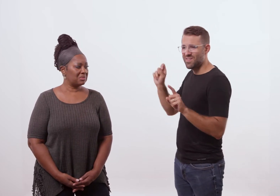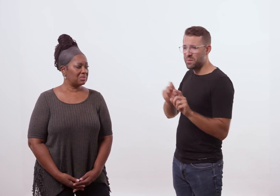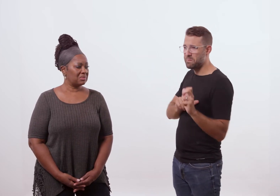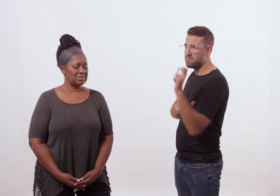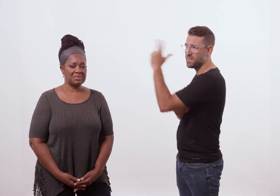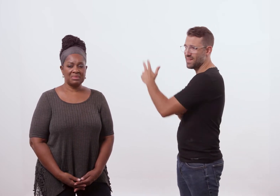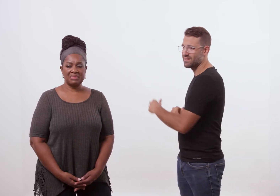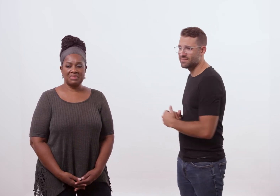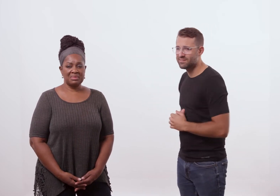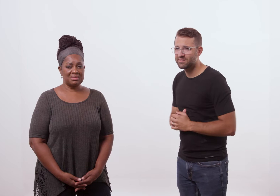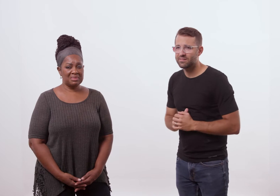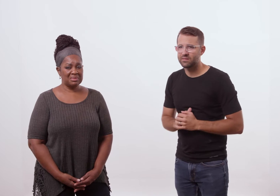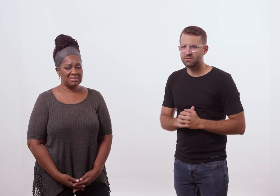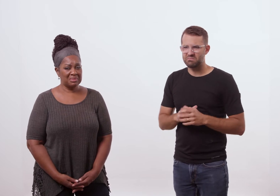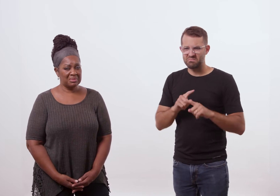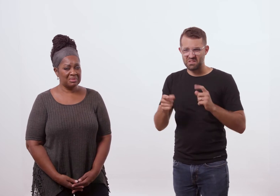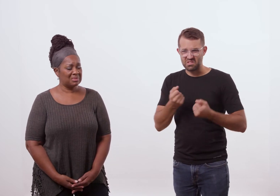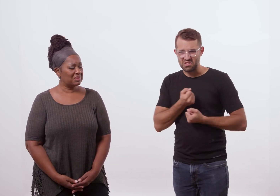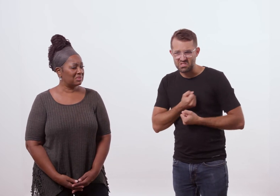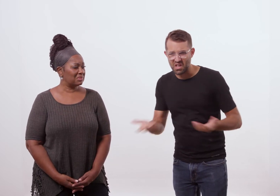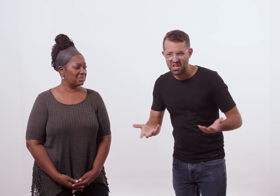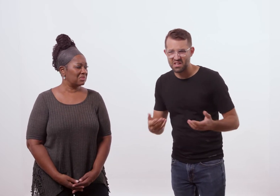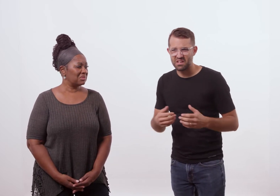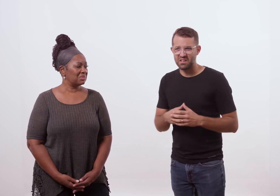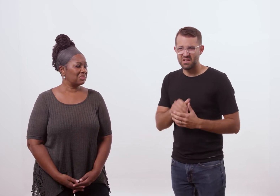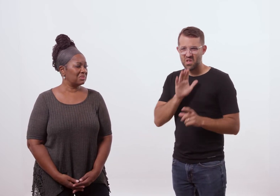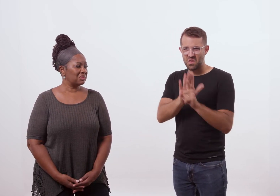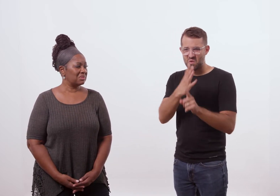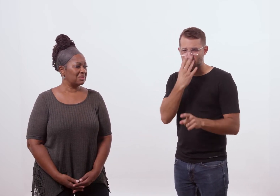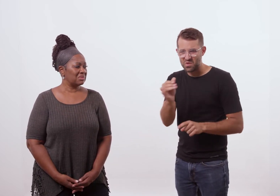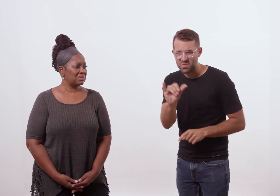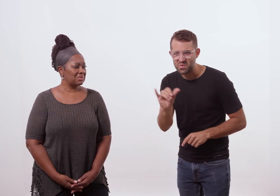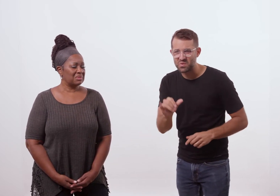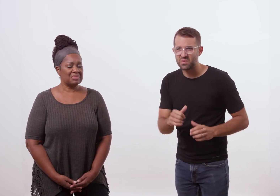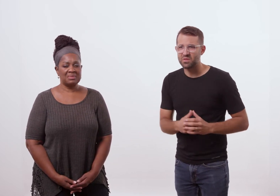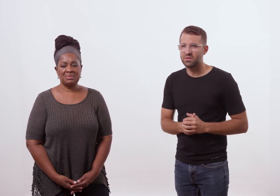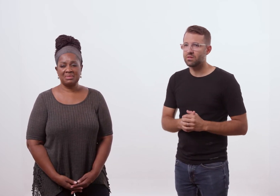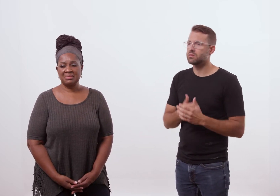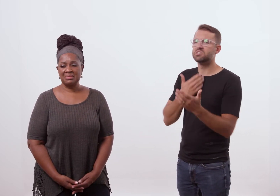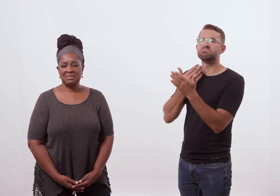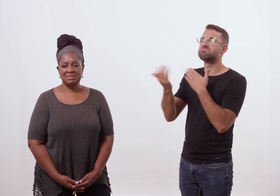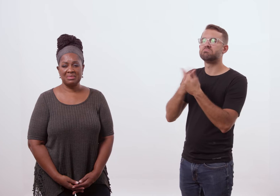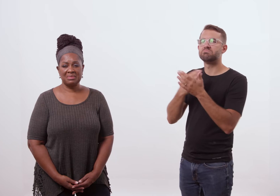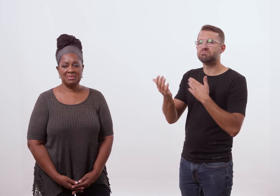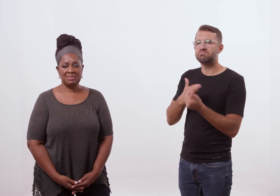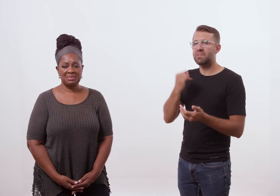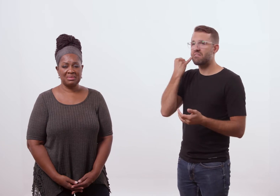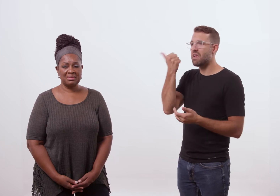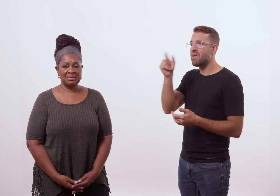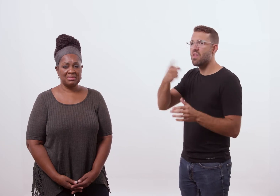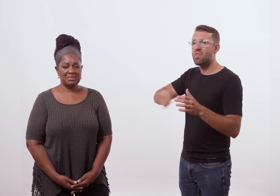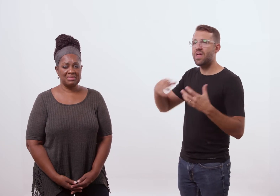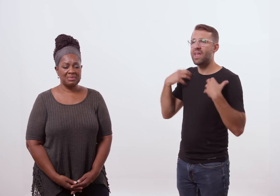you are exhausted, young chieftain, and so is your beast. No matter. If there is a healer among you who dares follow